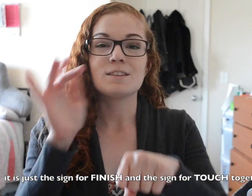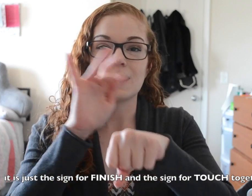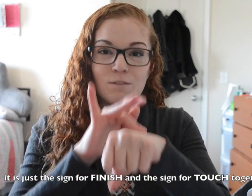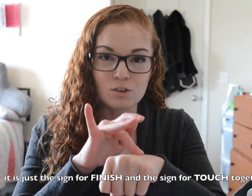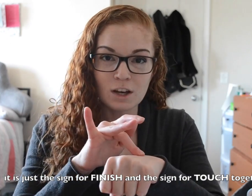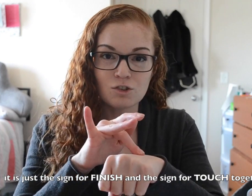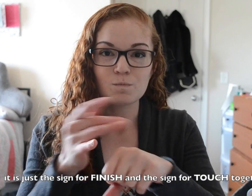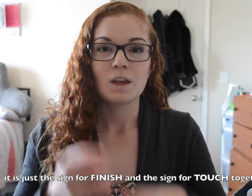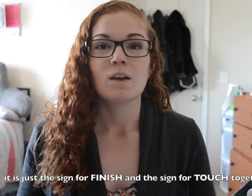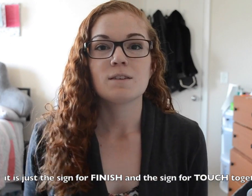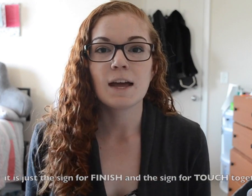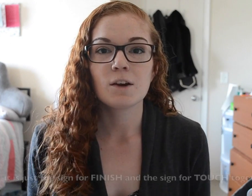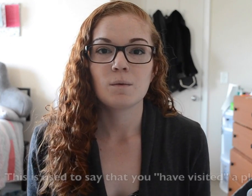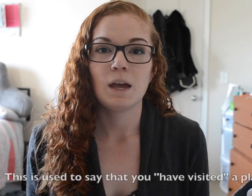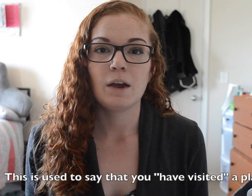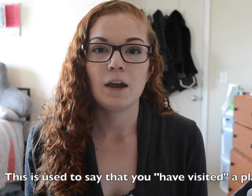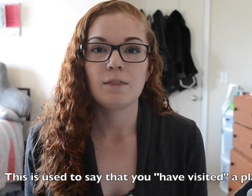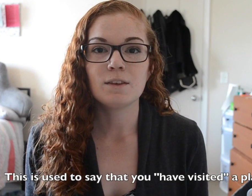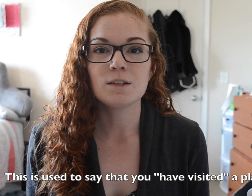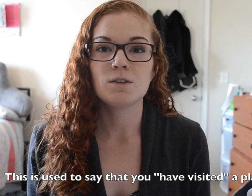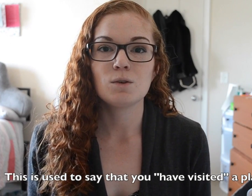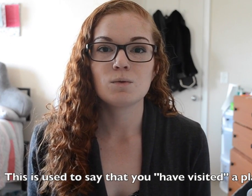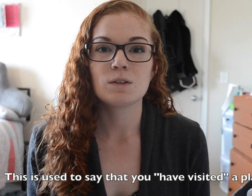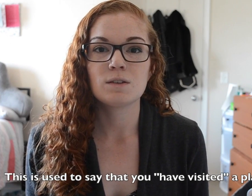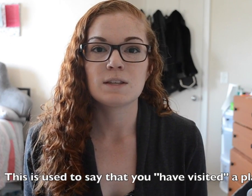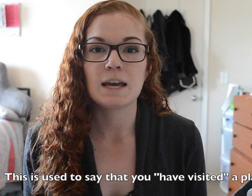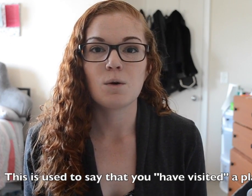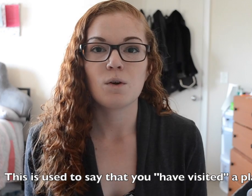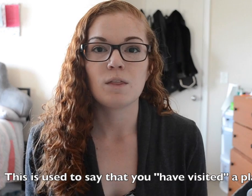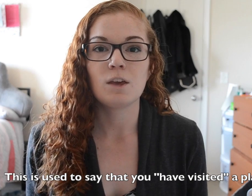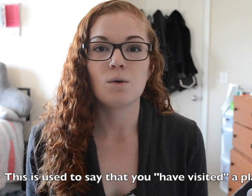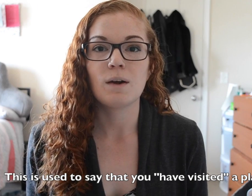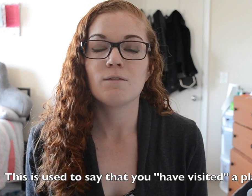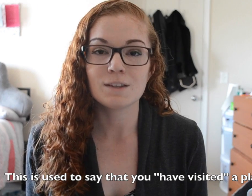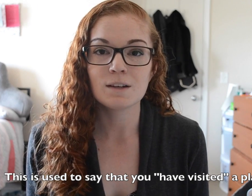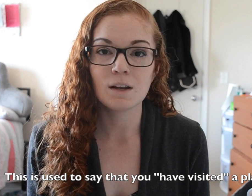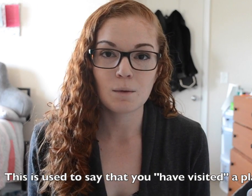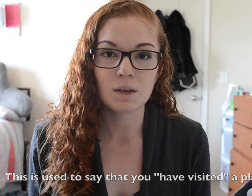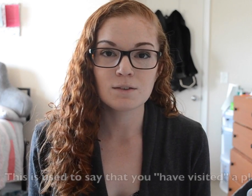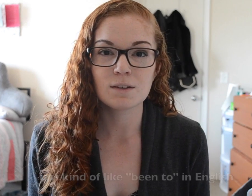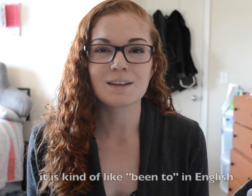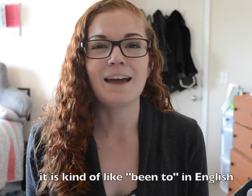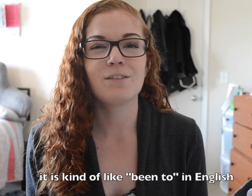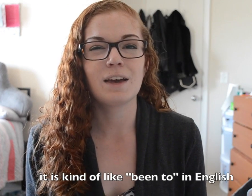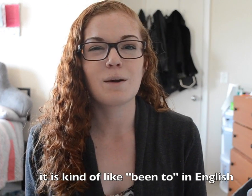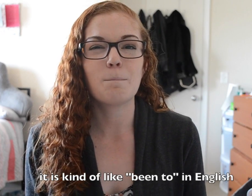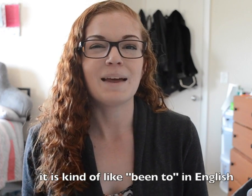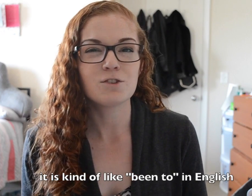sign for touch together, and this is used to say that you have visited a place. It's kind of like been